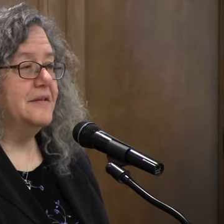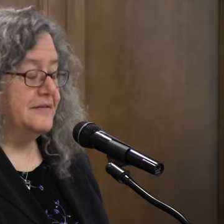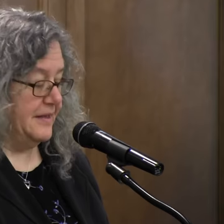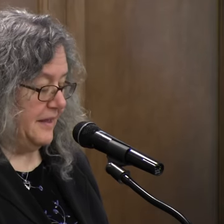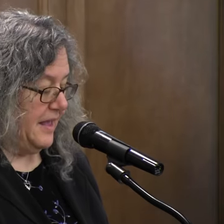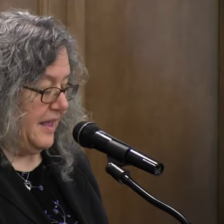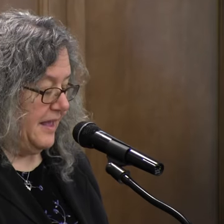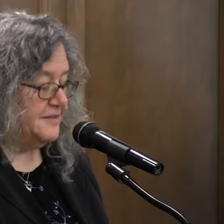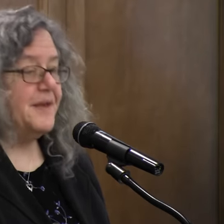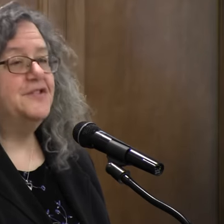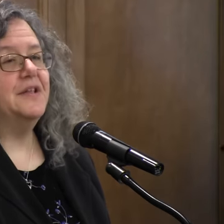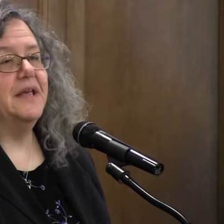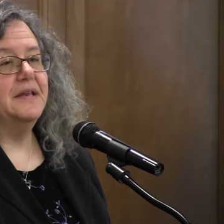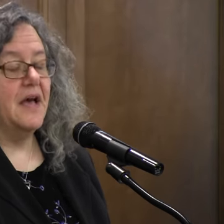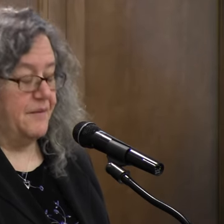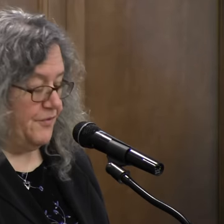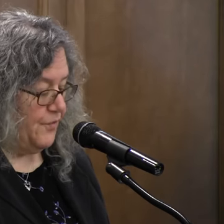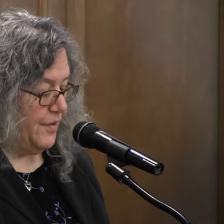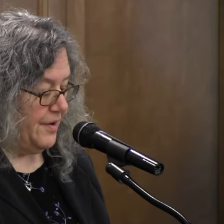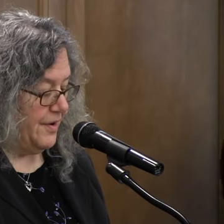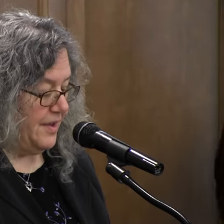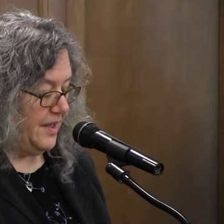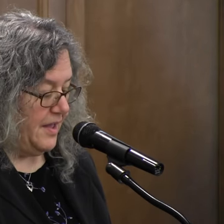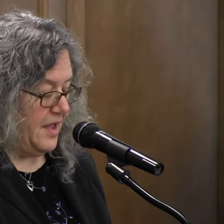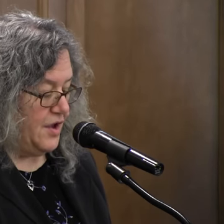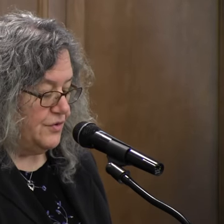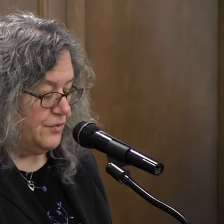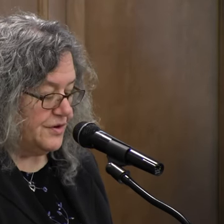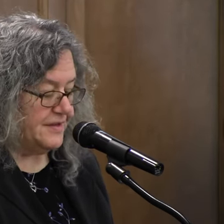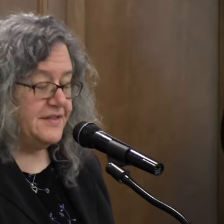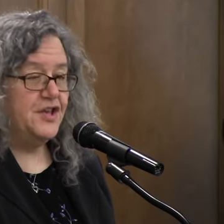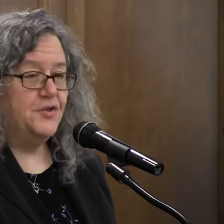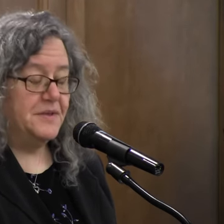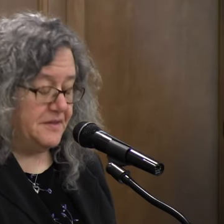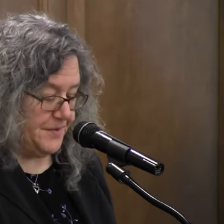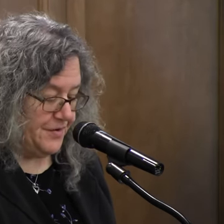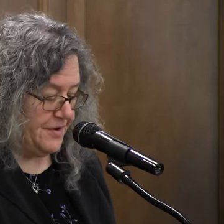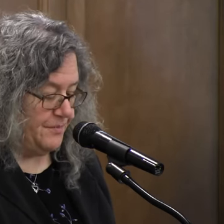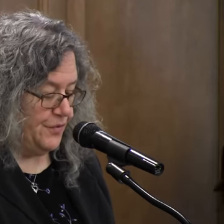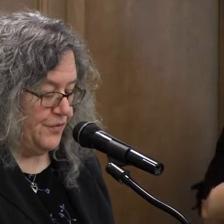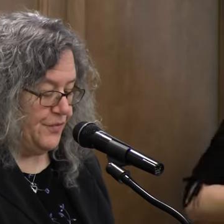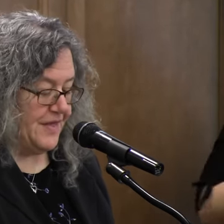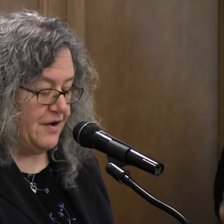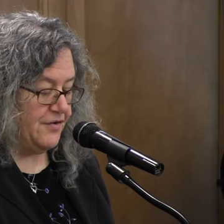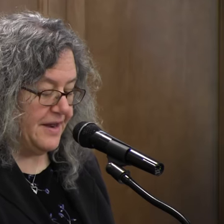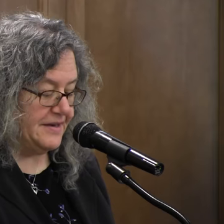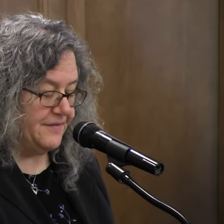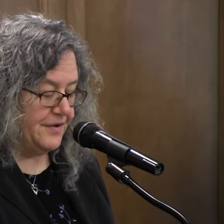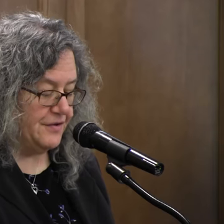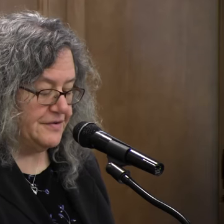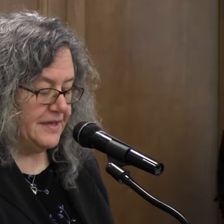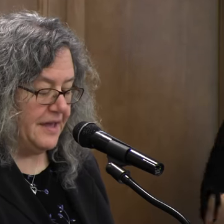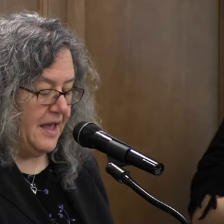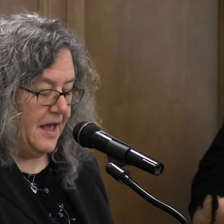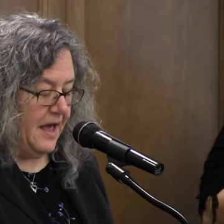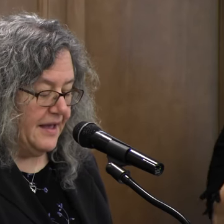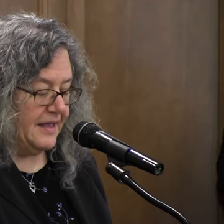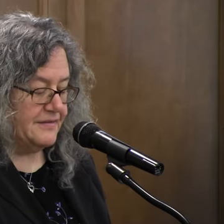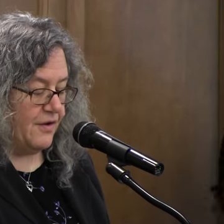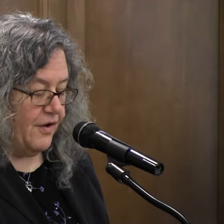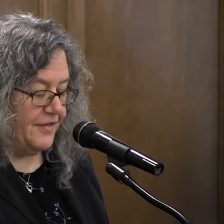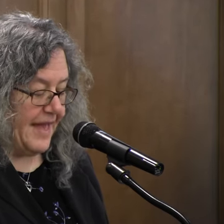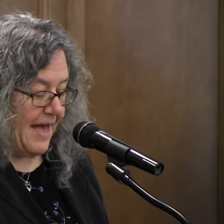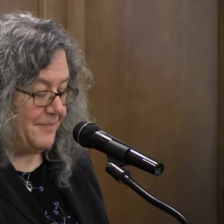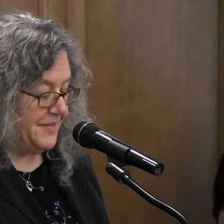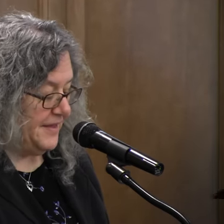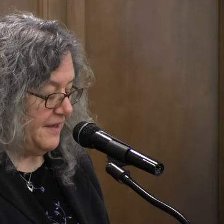government policy, especially in time of war. Nor does the human spirit move without great difficulty